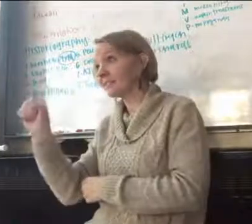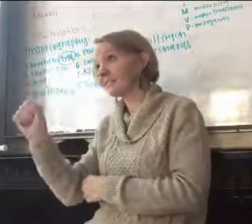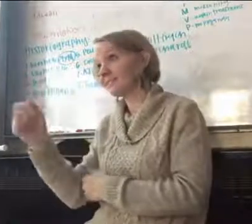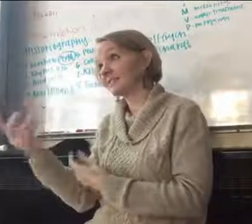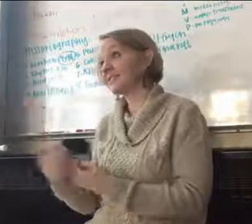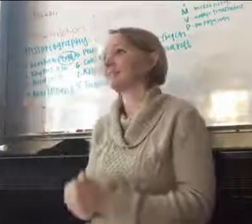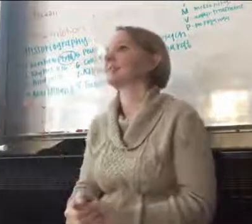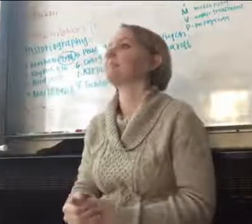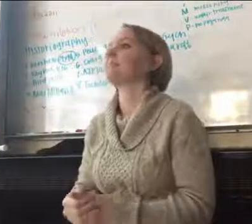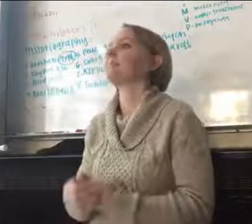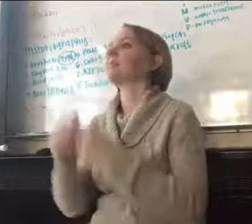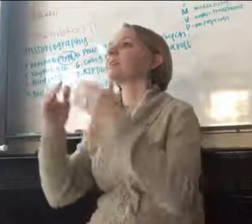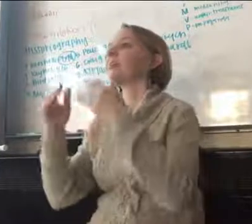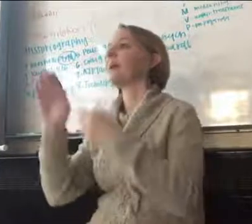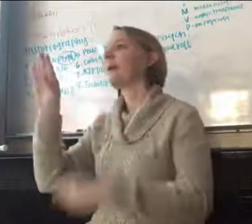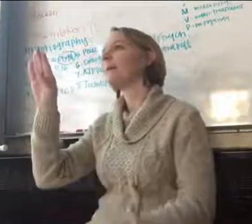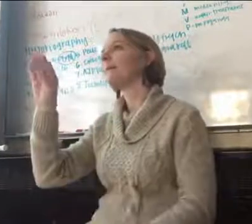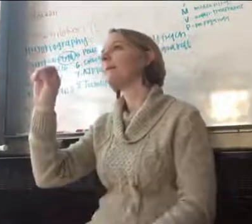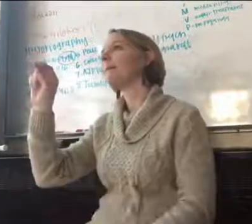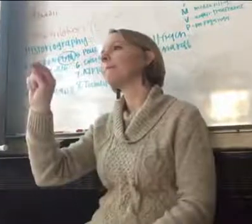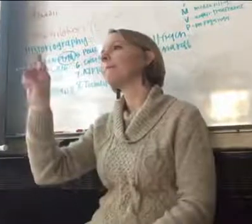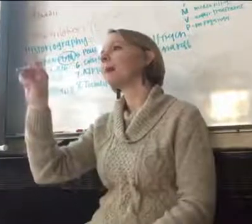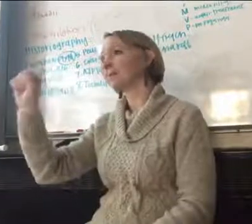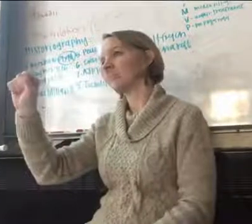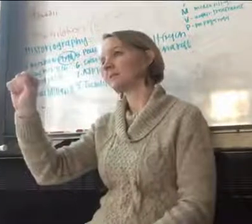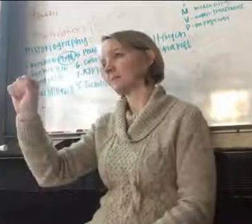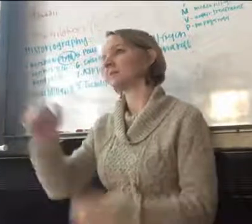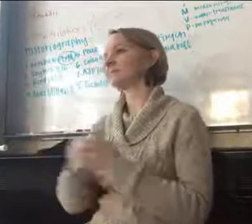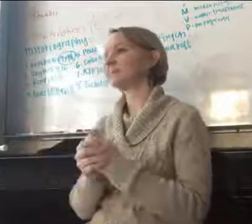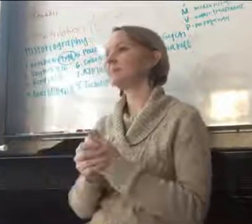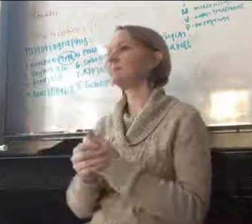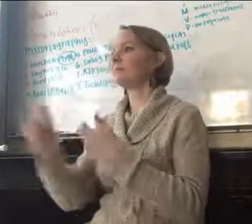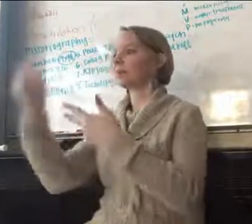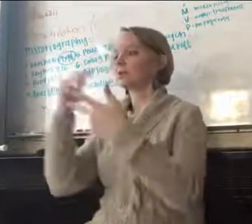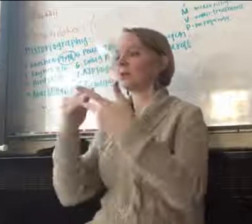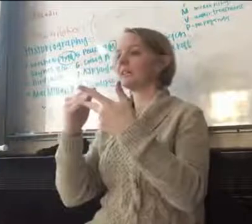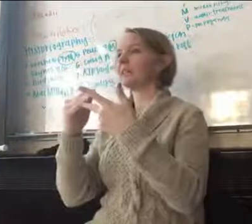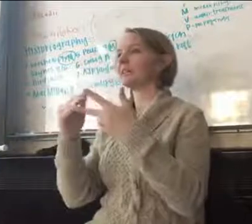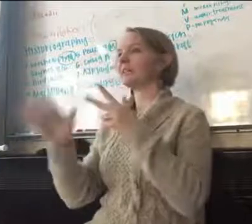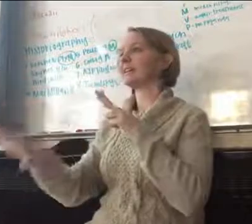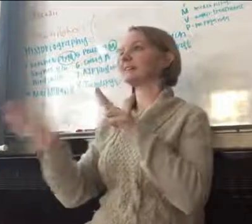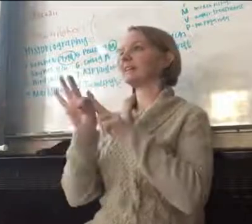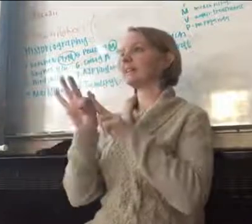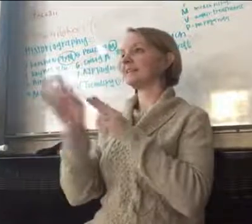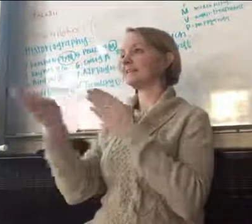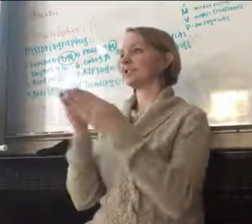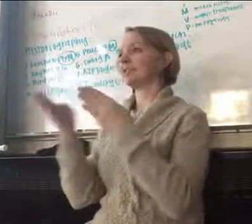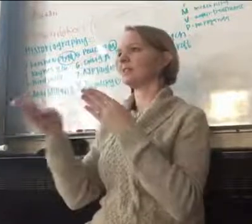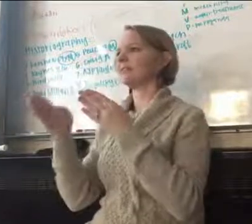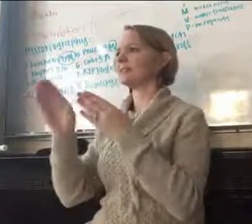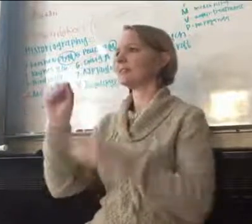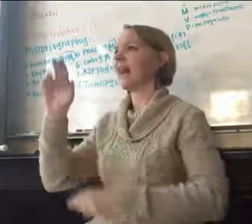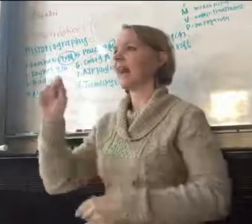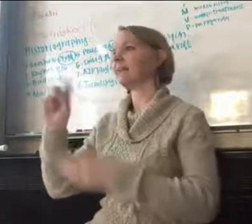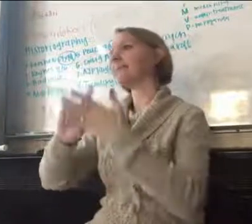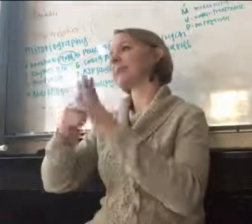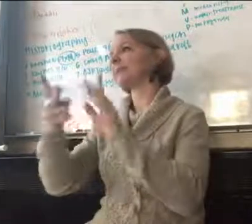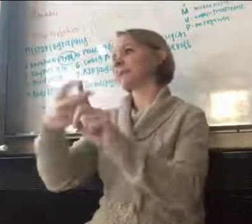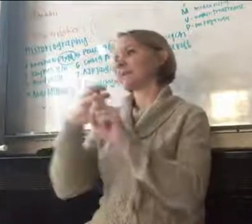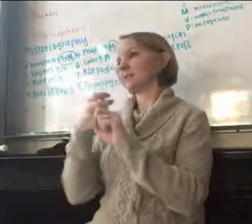Now, the next thing is going to be called the Selective Service Act, which if you will highlight on here, that is the